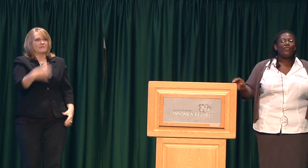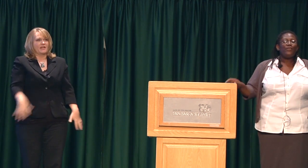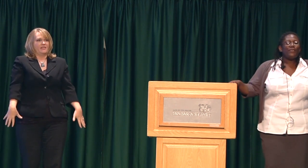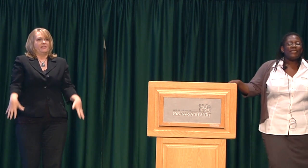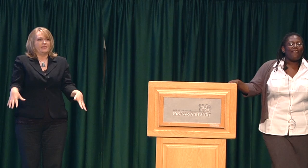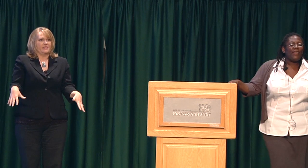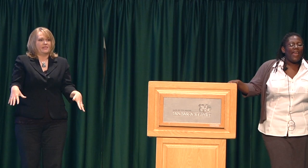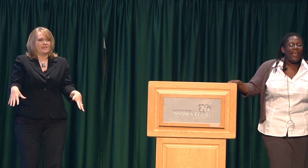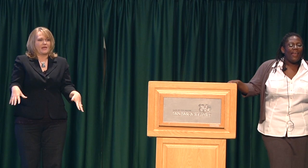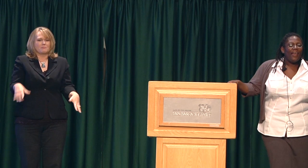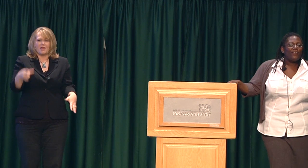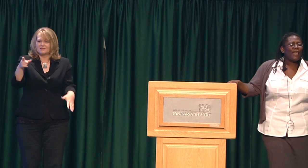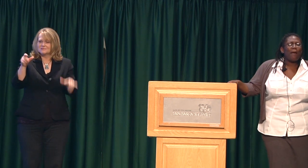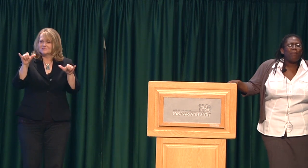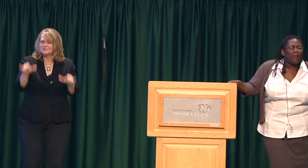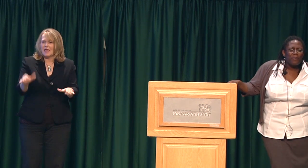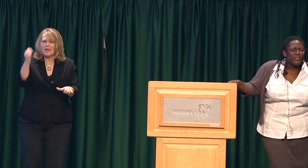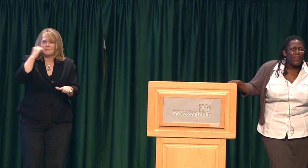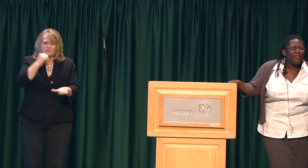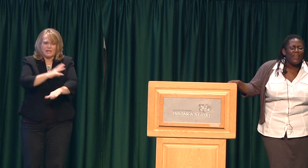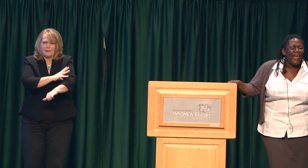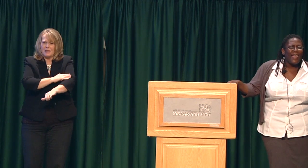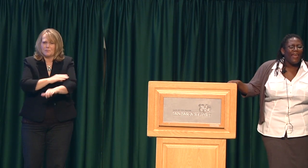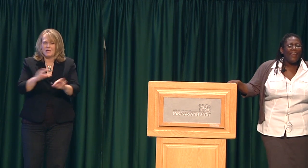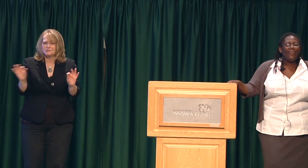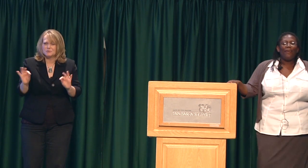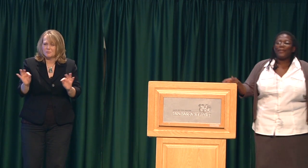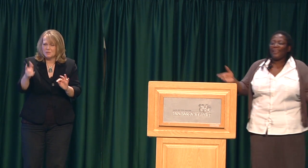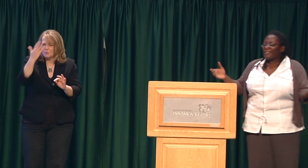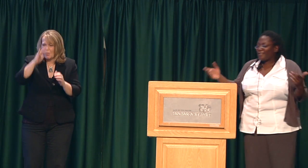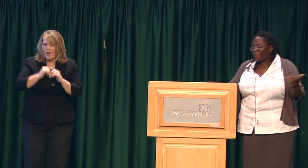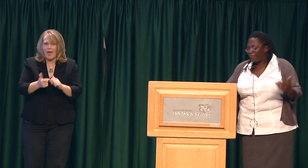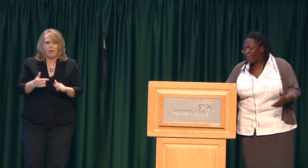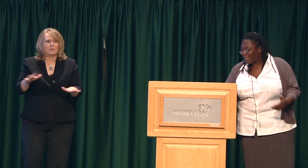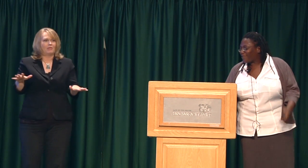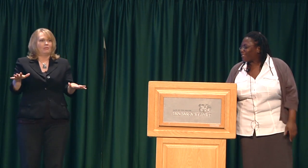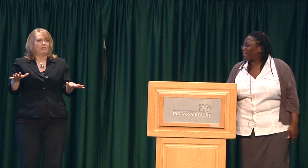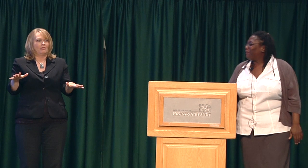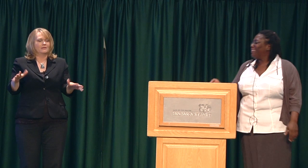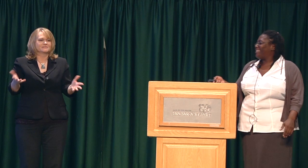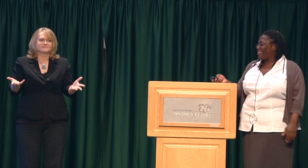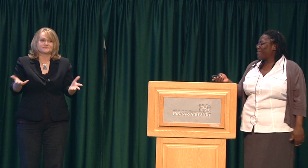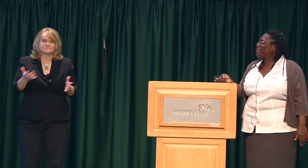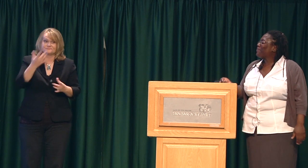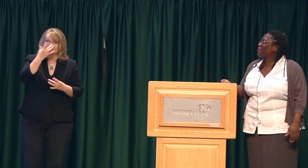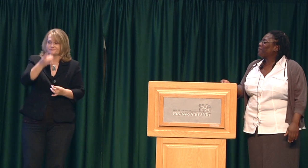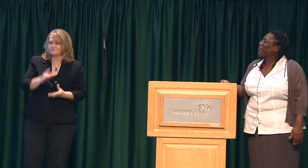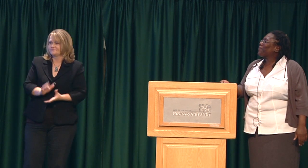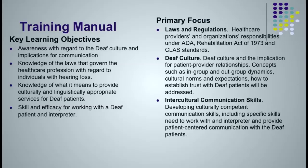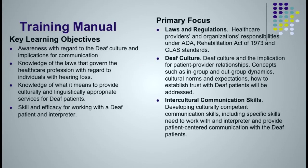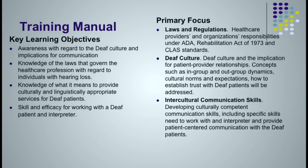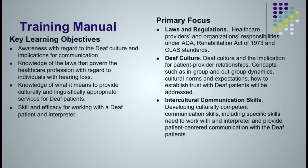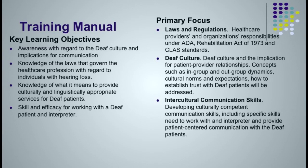like, you do this every day. You take a blood pressure every day. But it was interesting. So.